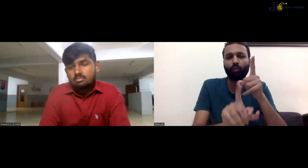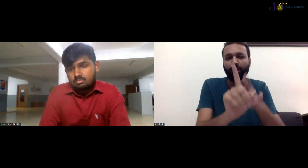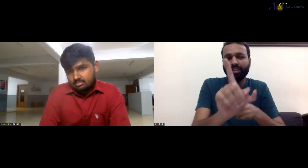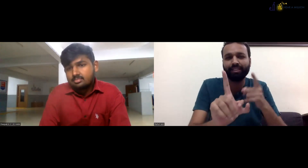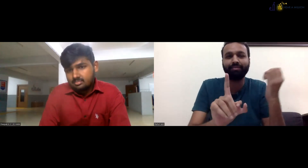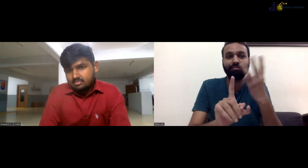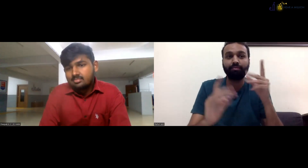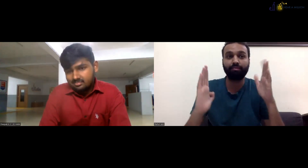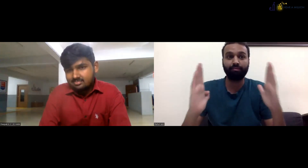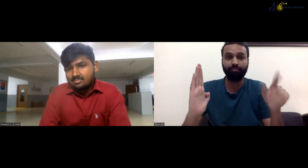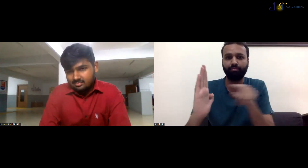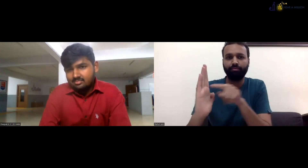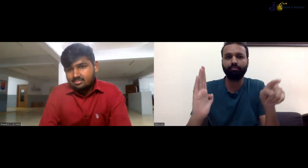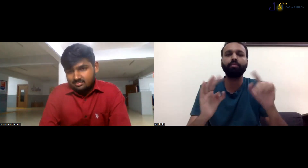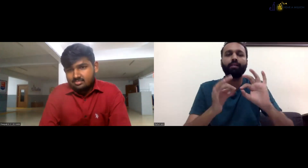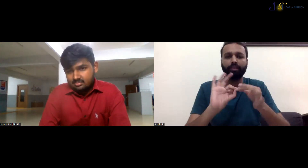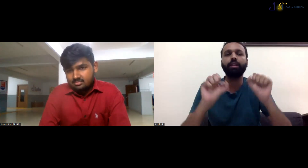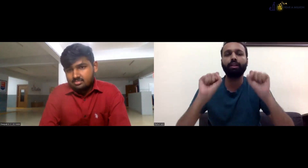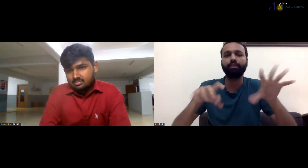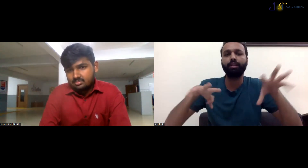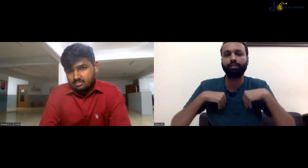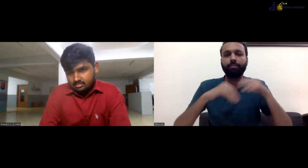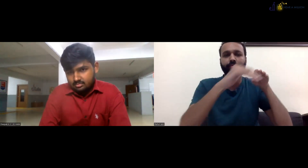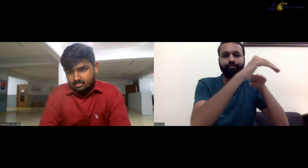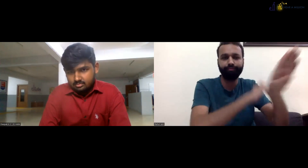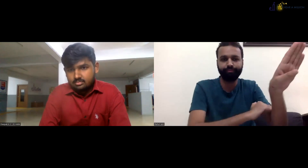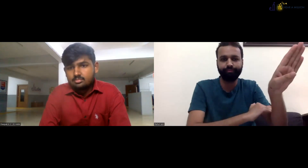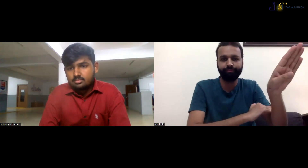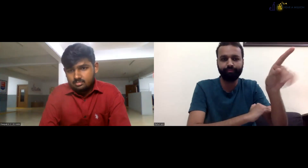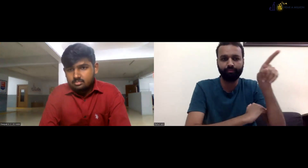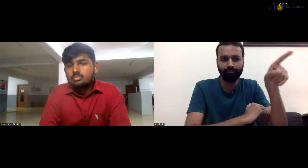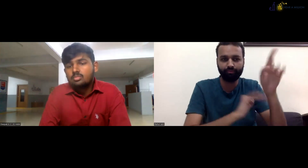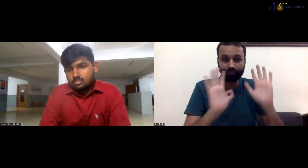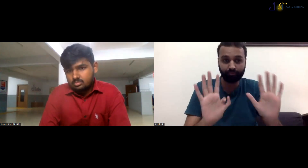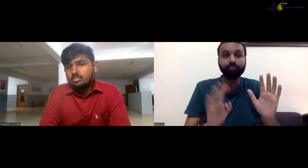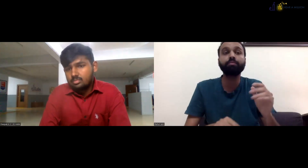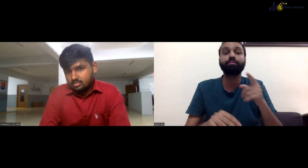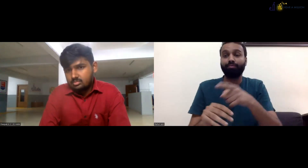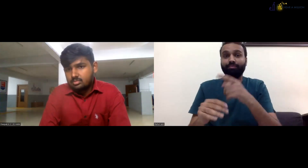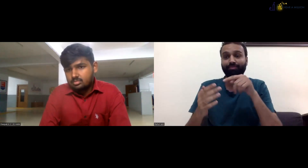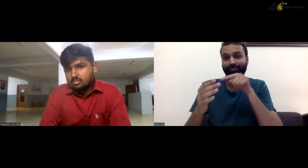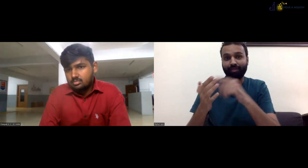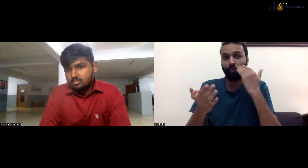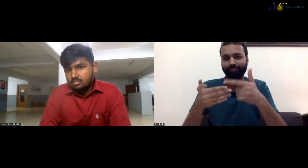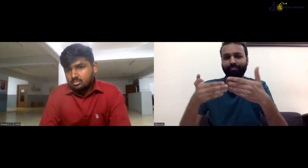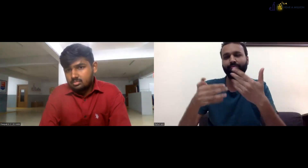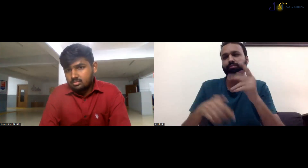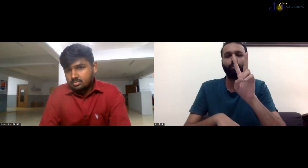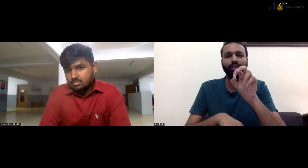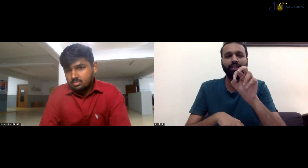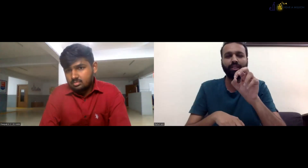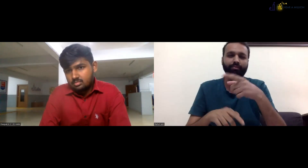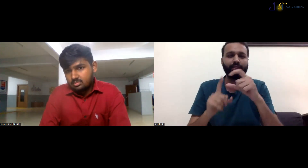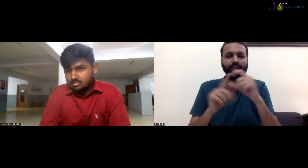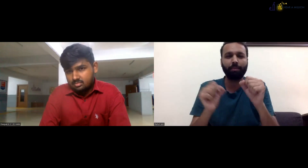And for example, it's, for example, 10 years or whatever that time is. During that time frame, you can travel to